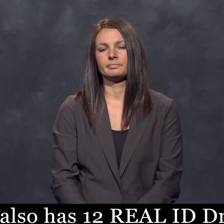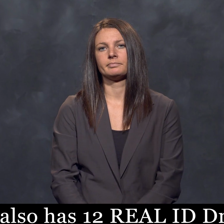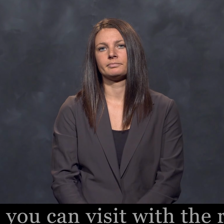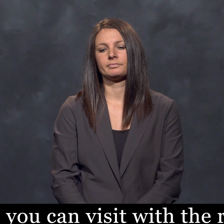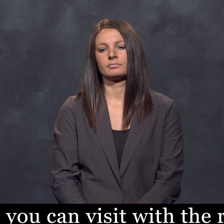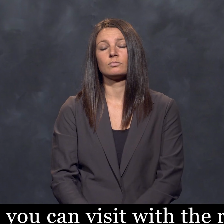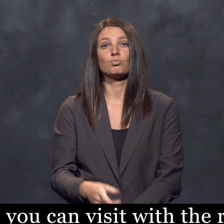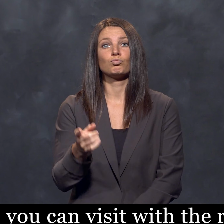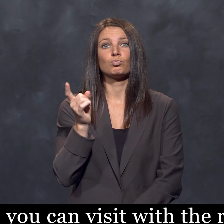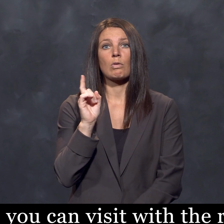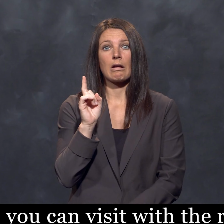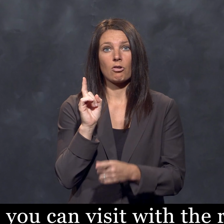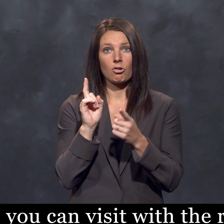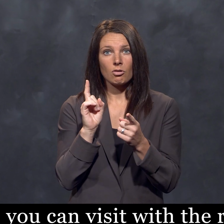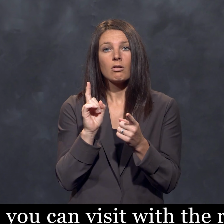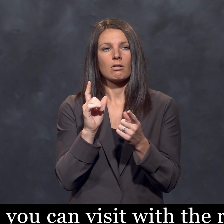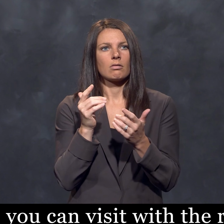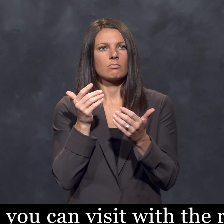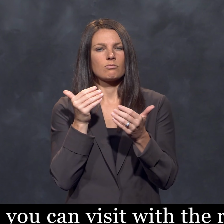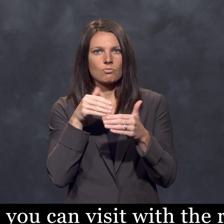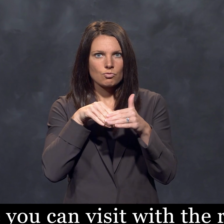where you can visit with the required documents